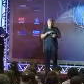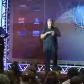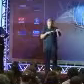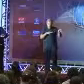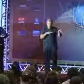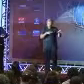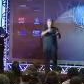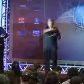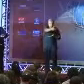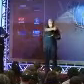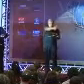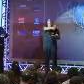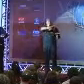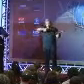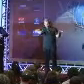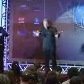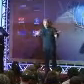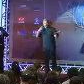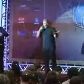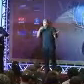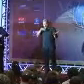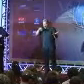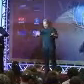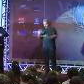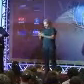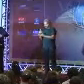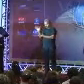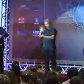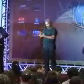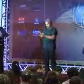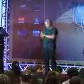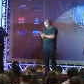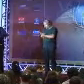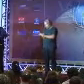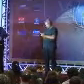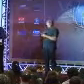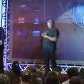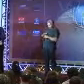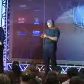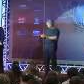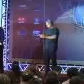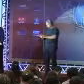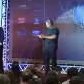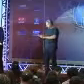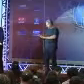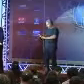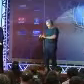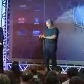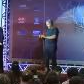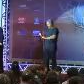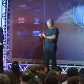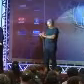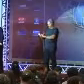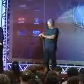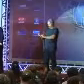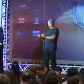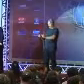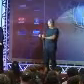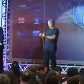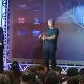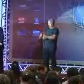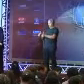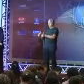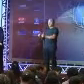them apart and reconfigure them and put them back together. And then we will